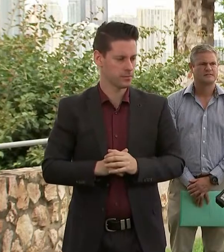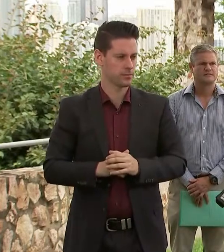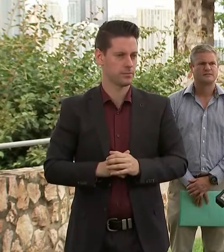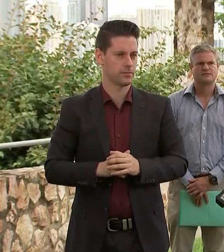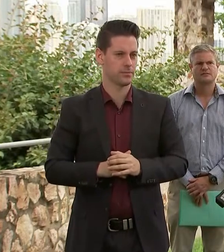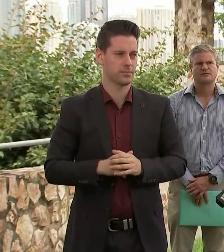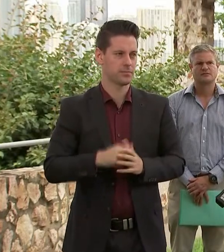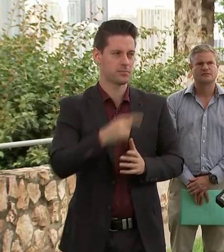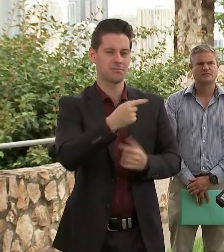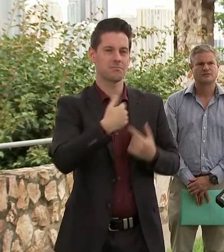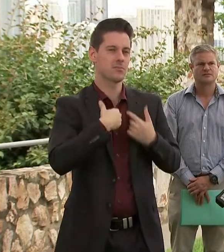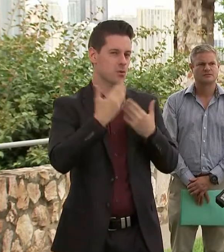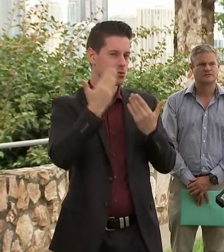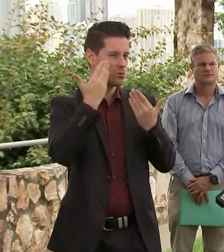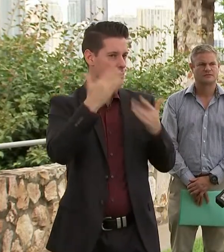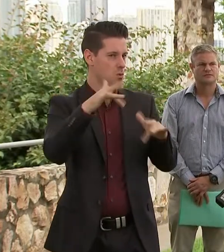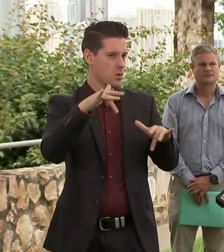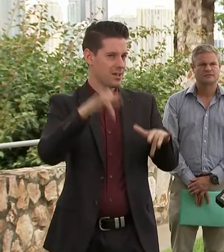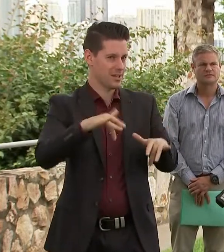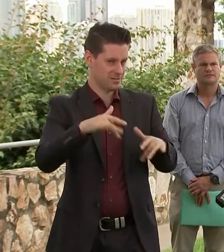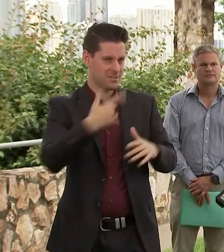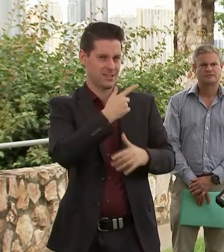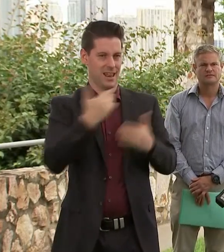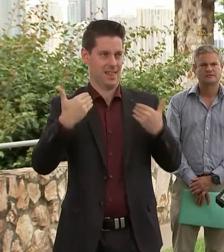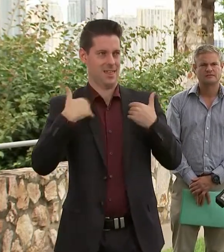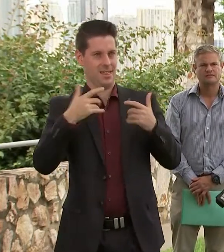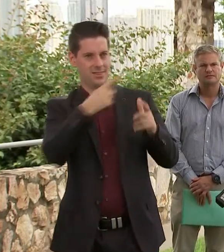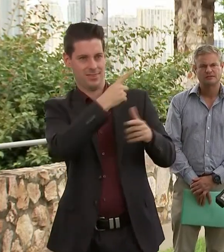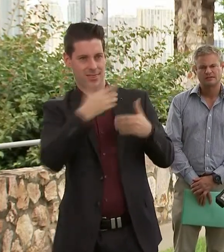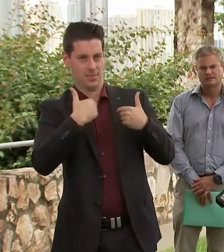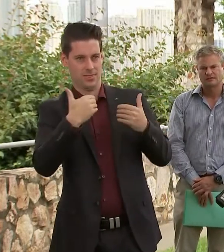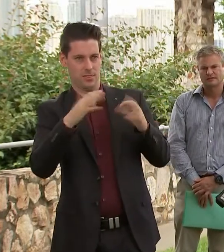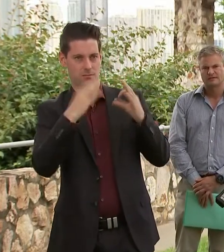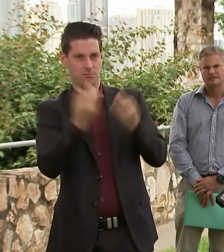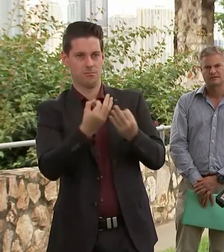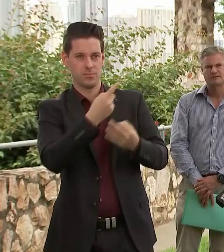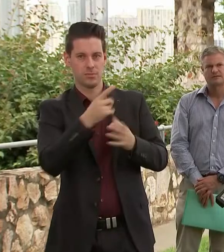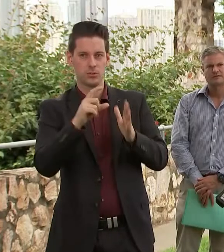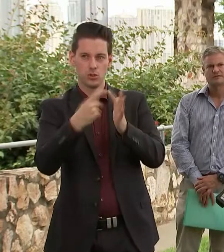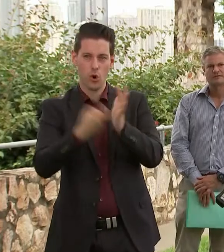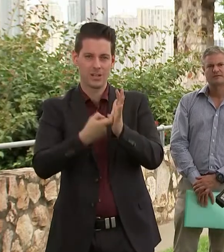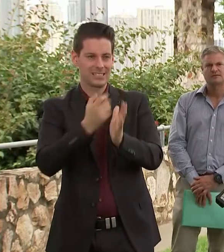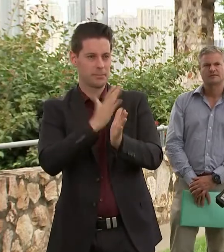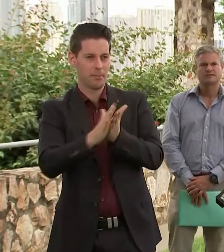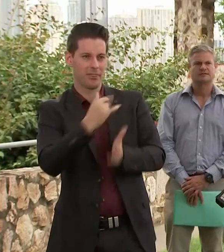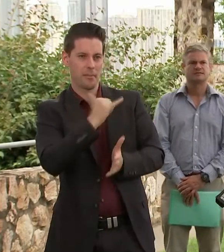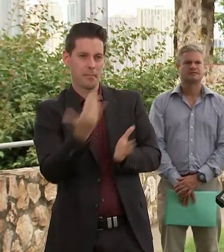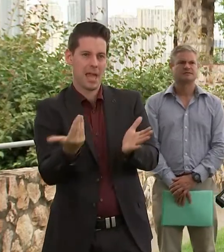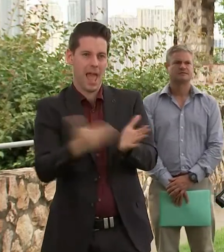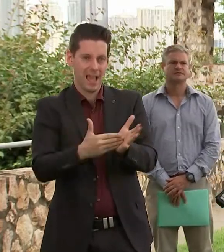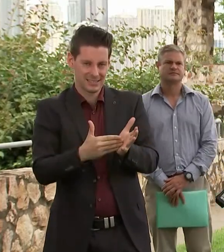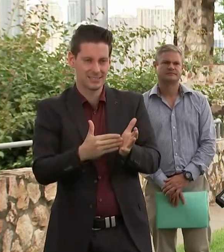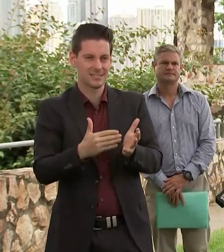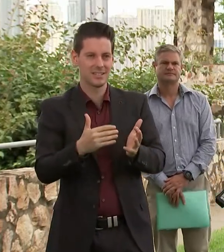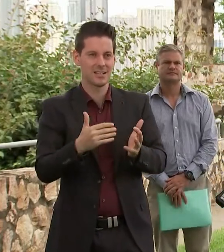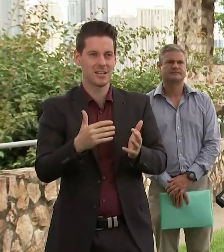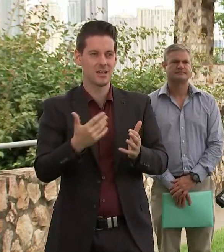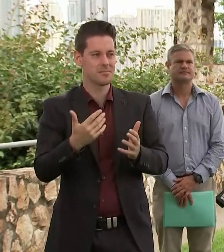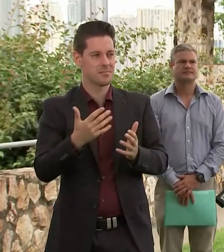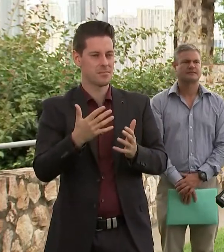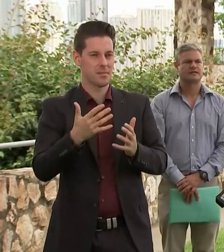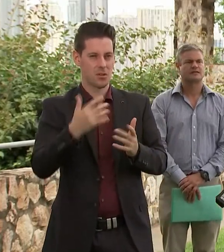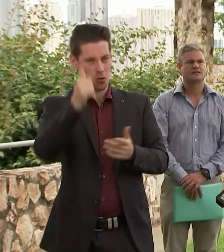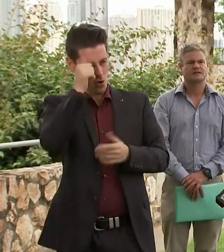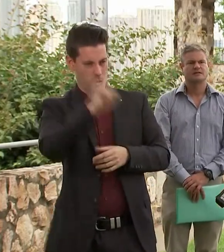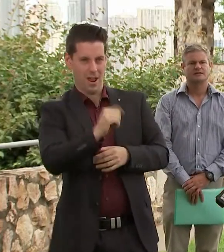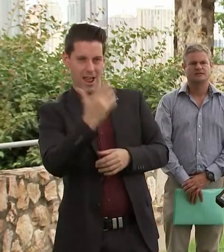Well, I'll have to take advice on that from our health professionals on that. Dr. Smith may want to say a little bit more, but we'll obviously have to give consideration